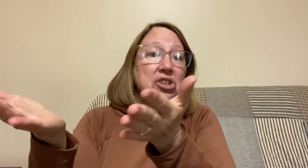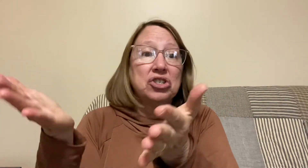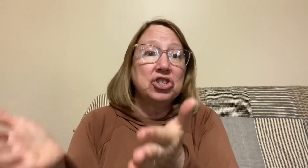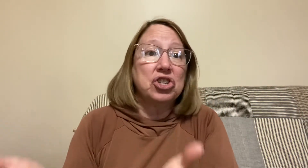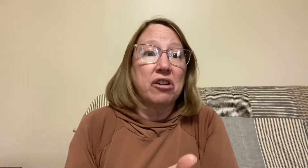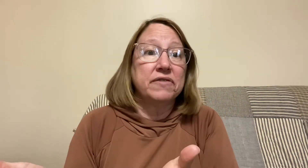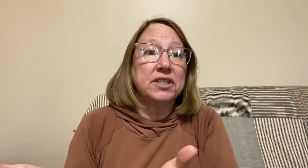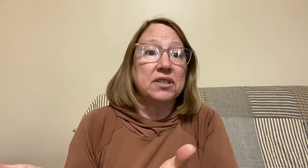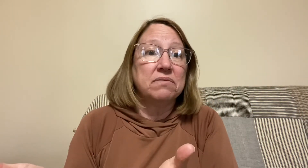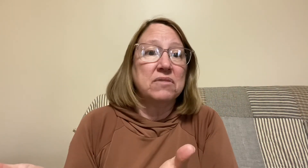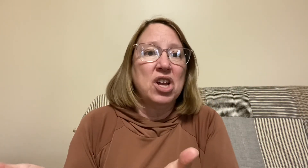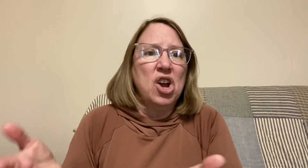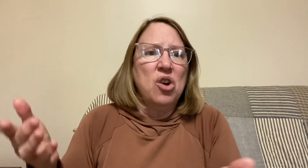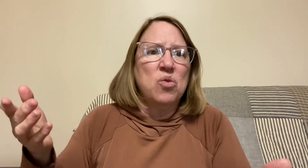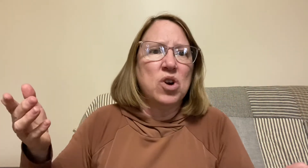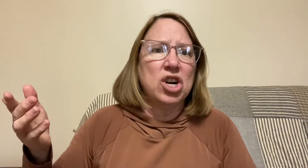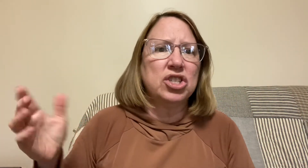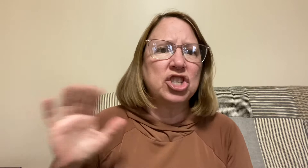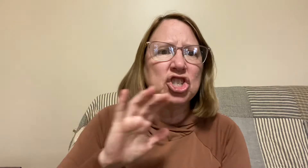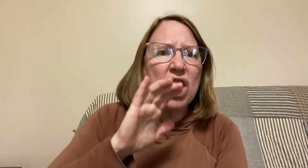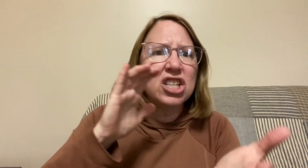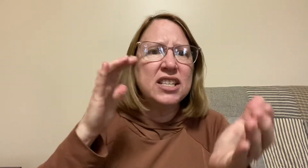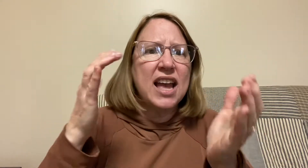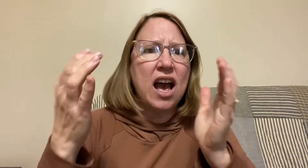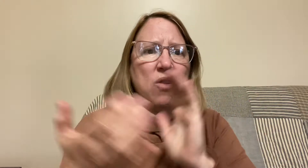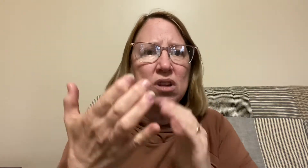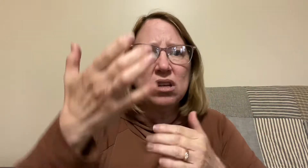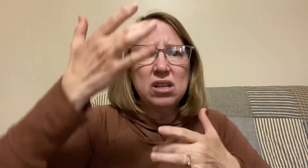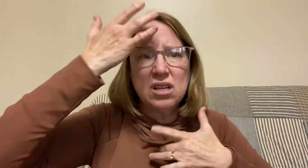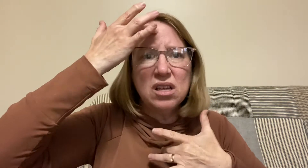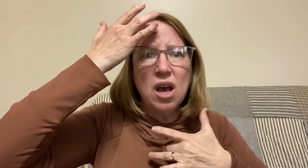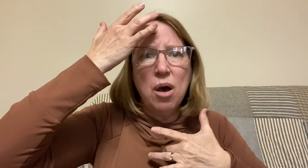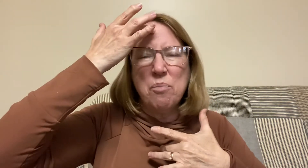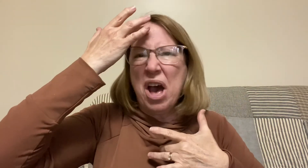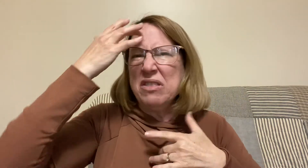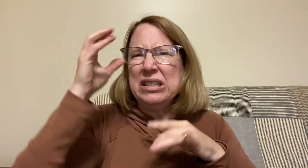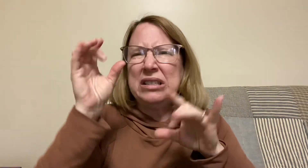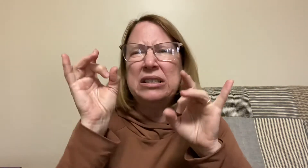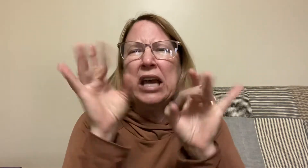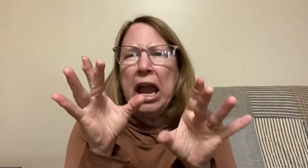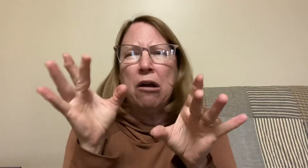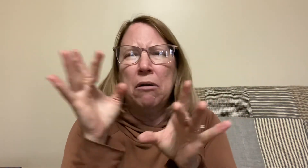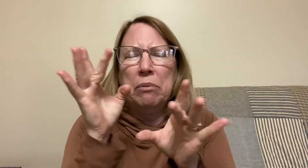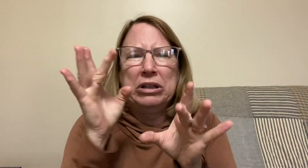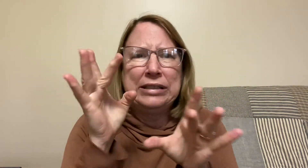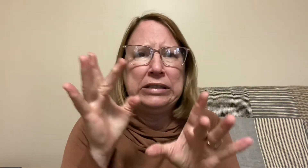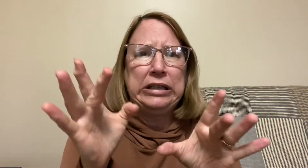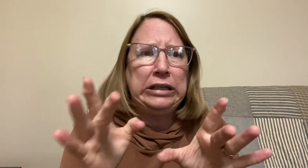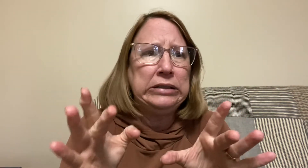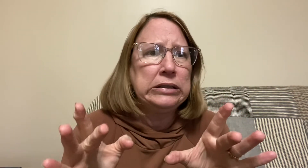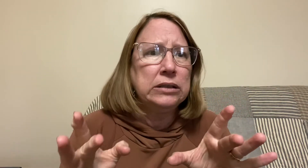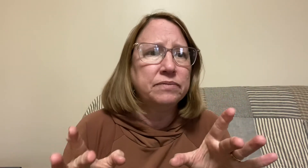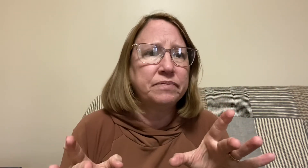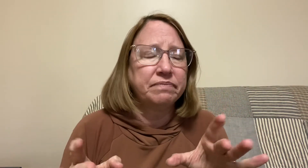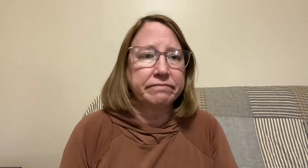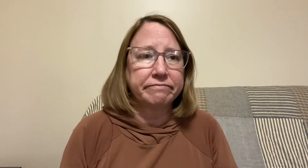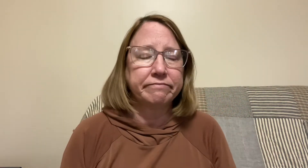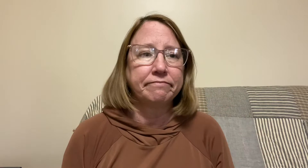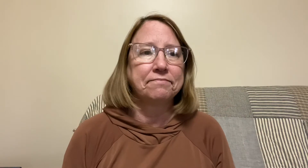it spread quickly through the dirty towns and cities. And it affected